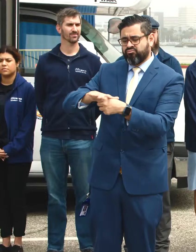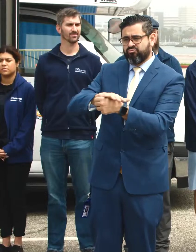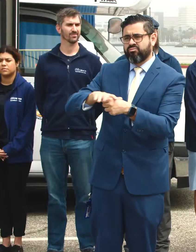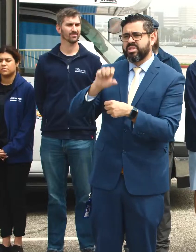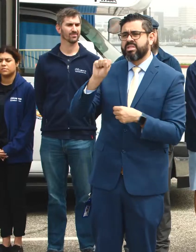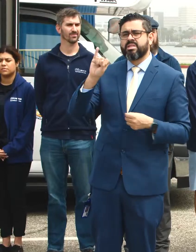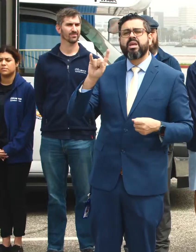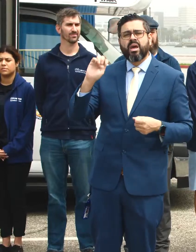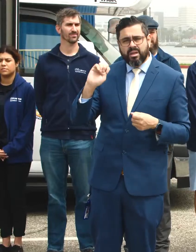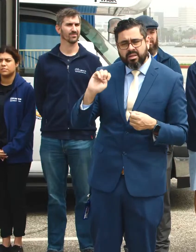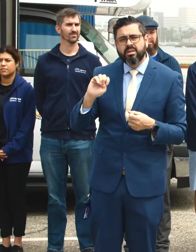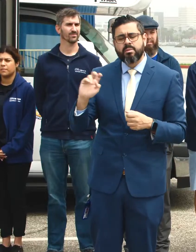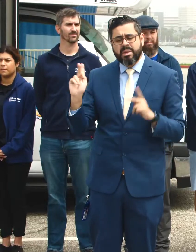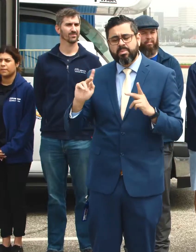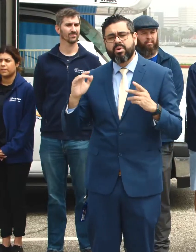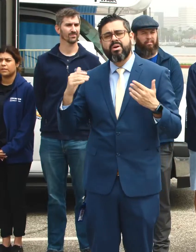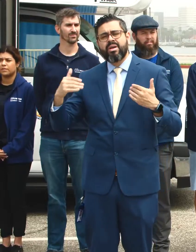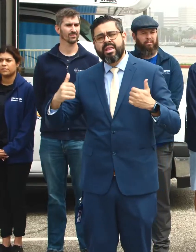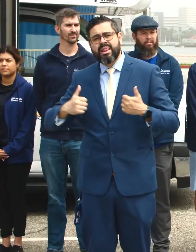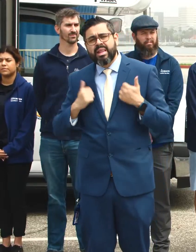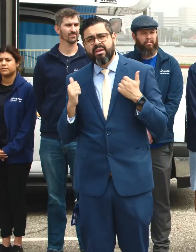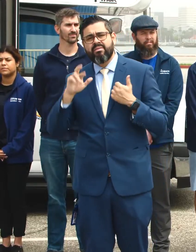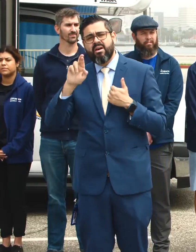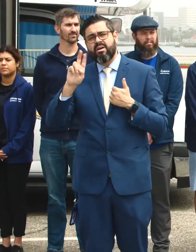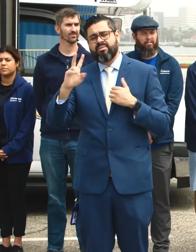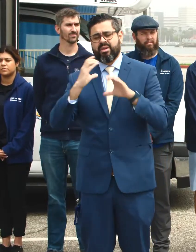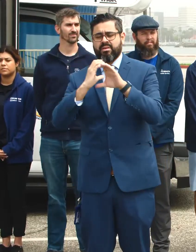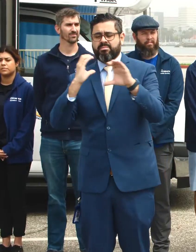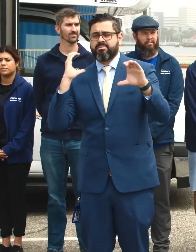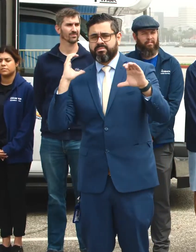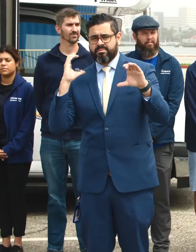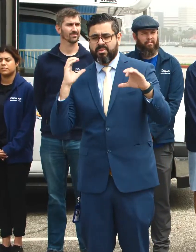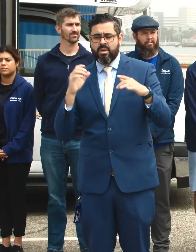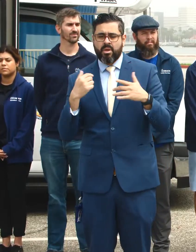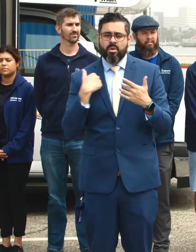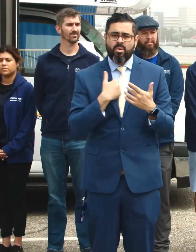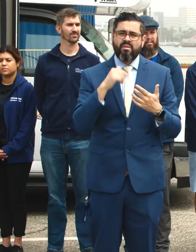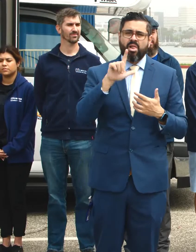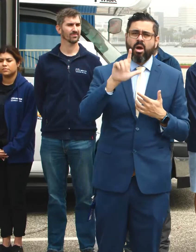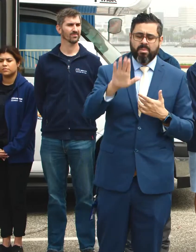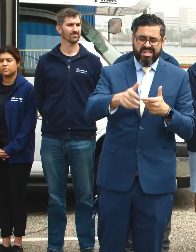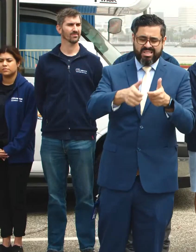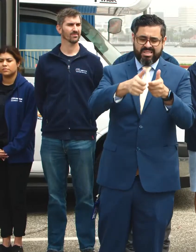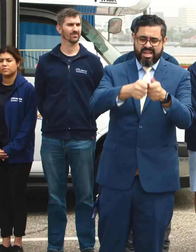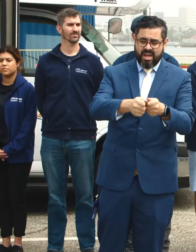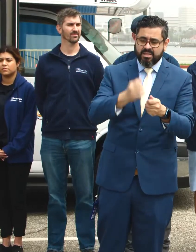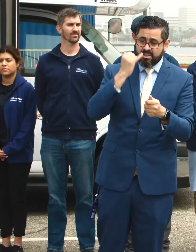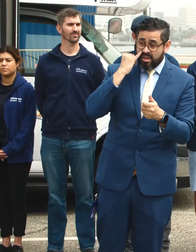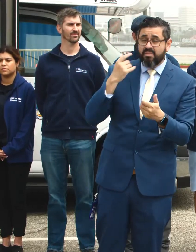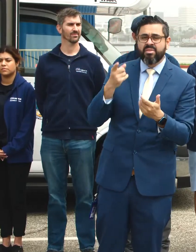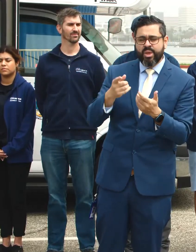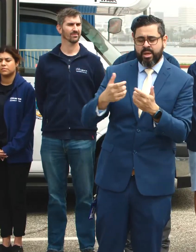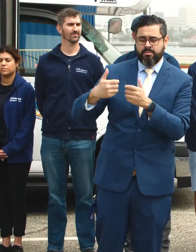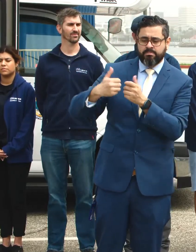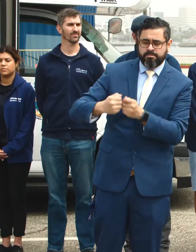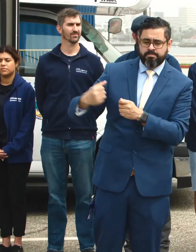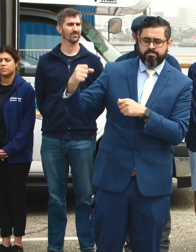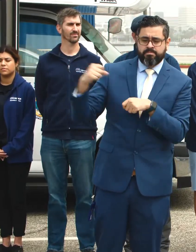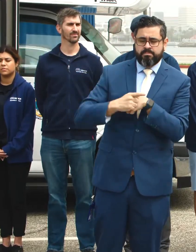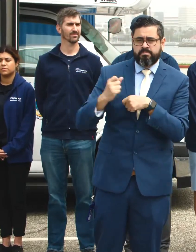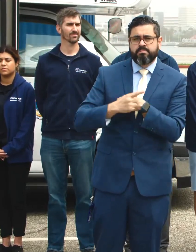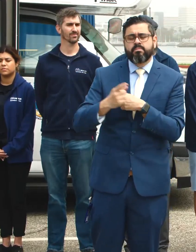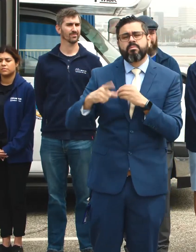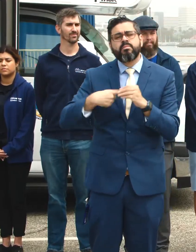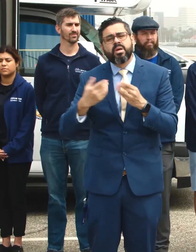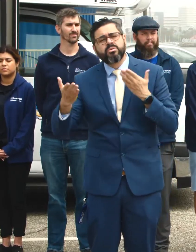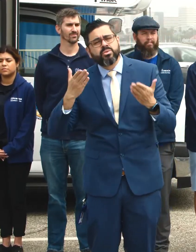in recreational vehicles. We launched our new Long Beach Homeless Text Alert program so people experiencing homelessness can get up-to-date information about